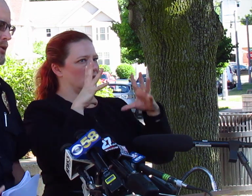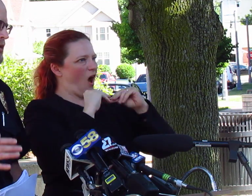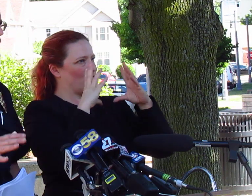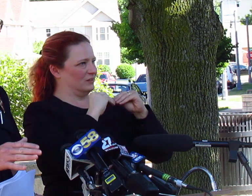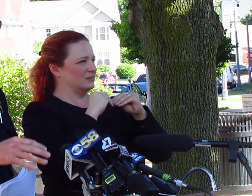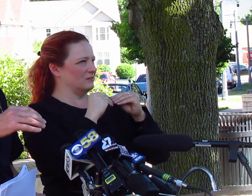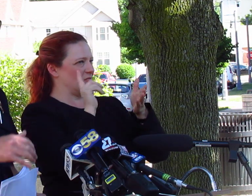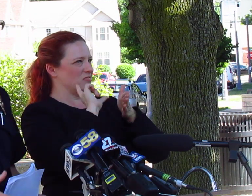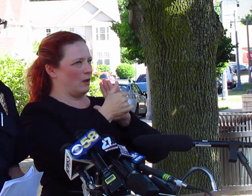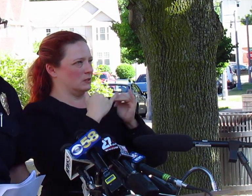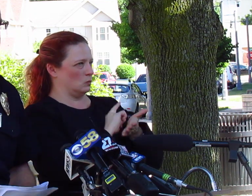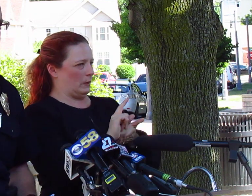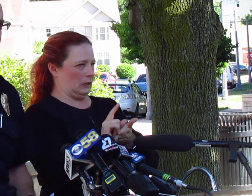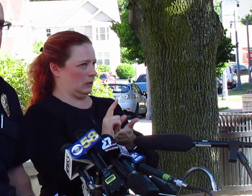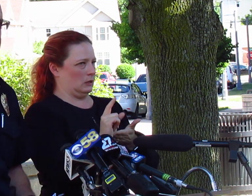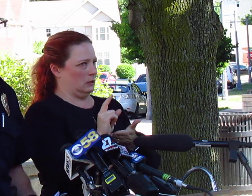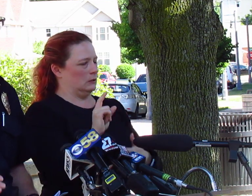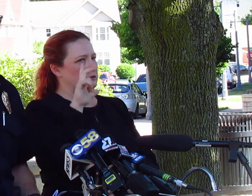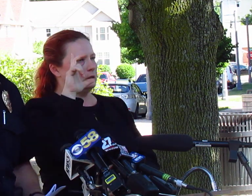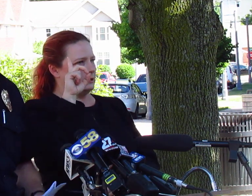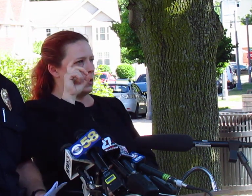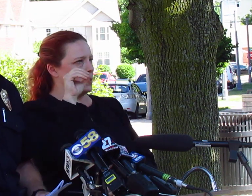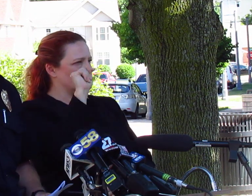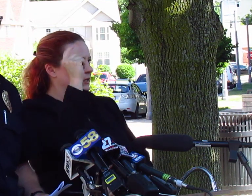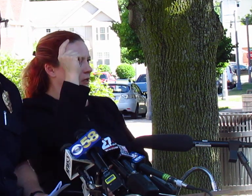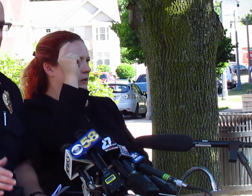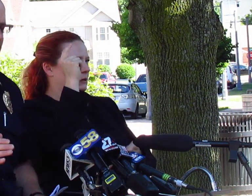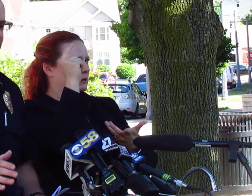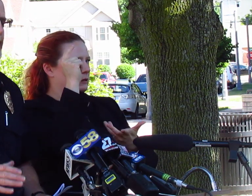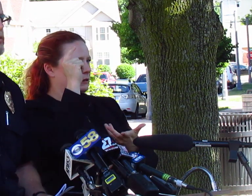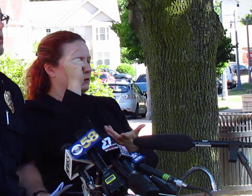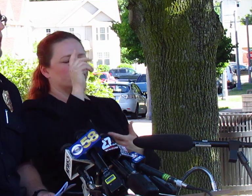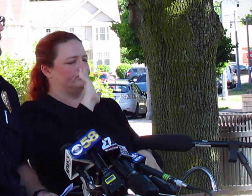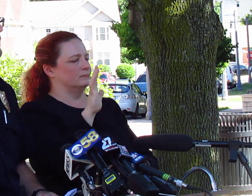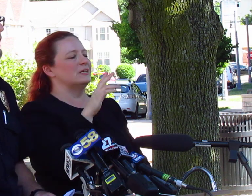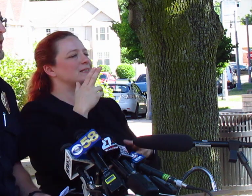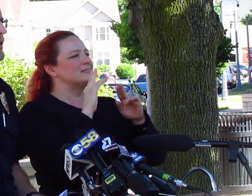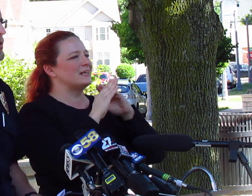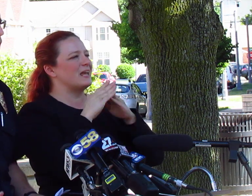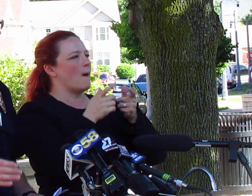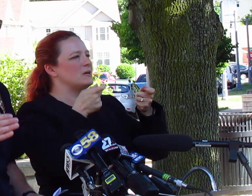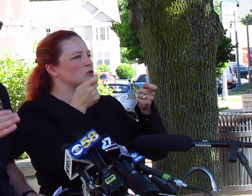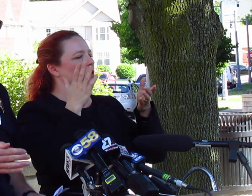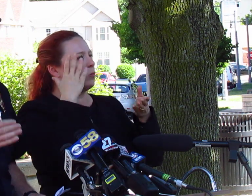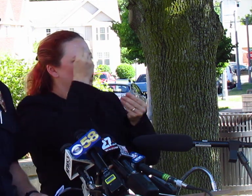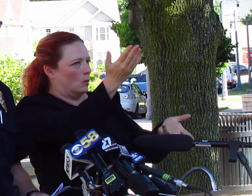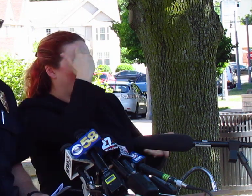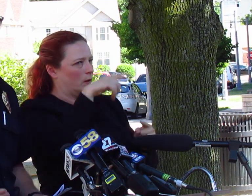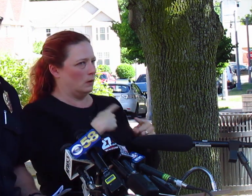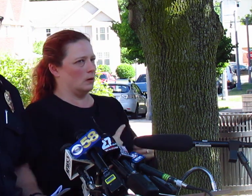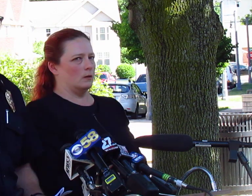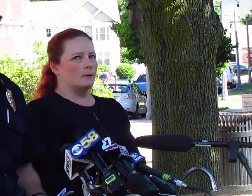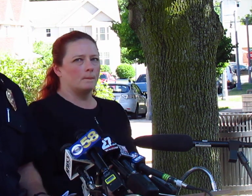the logistics for that, and the time and place for that will be determined through our city administrator's office. So just understand